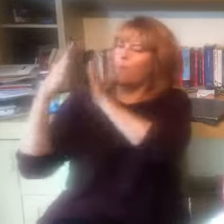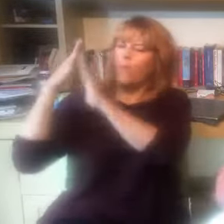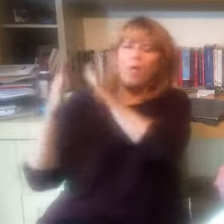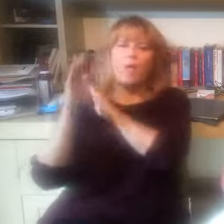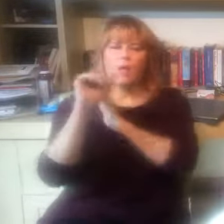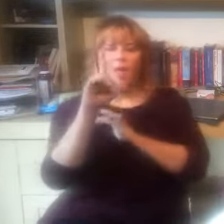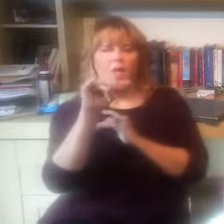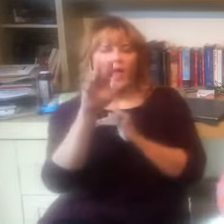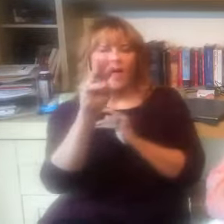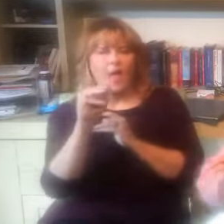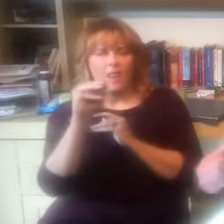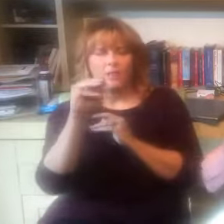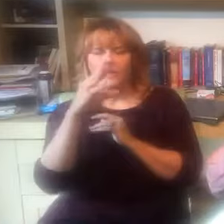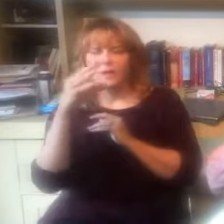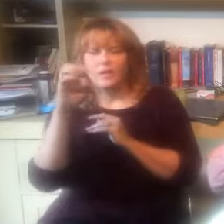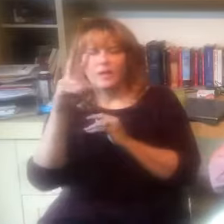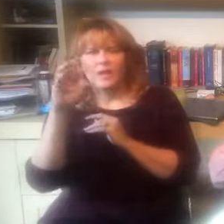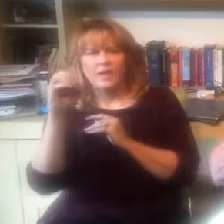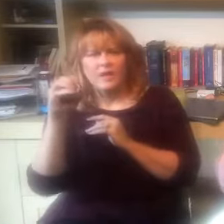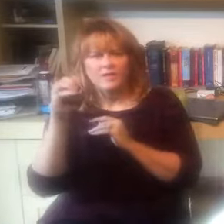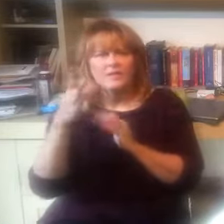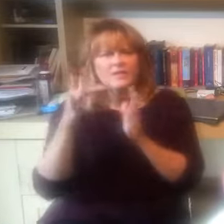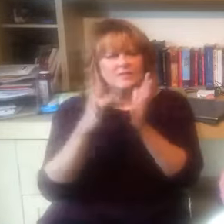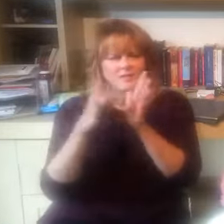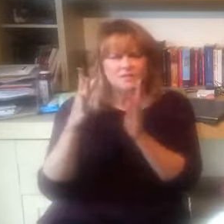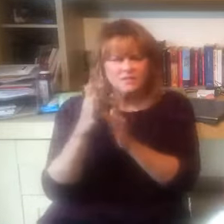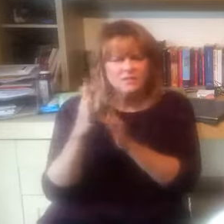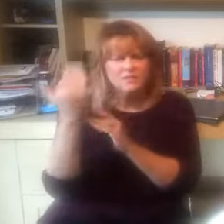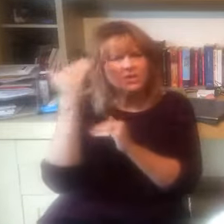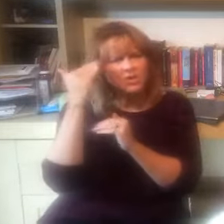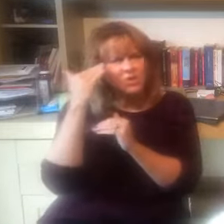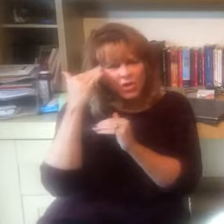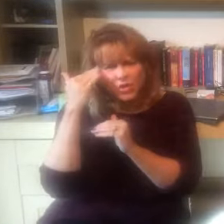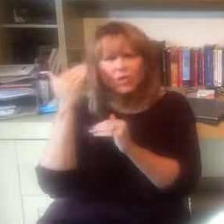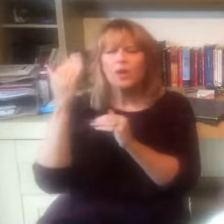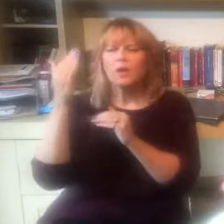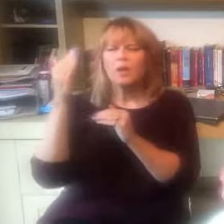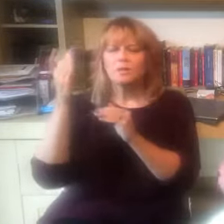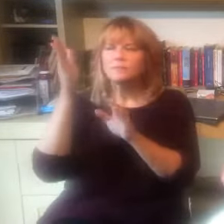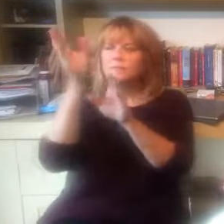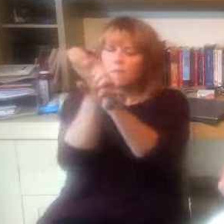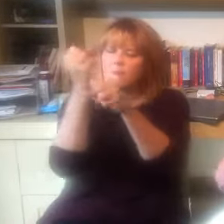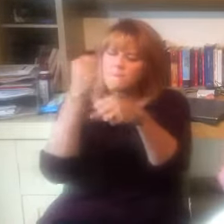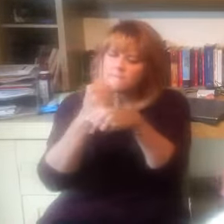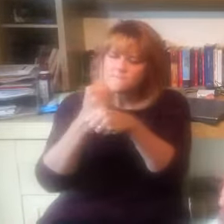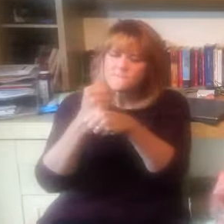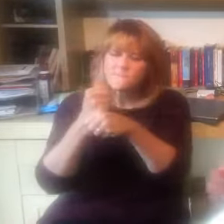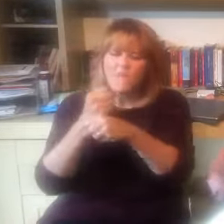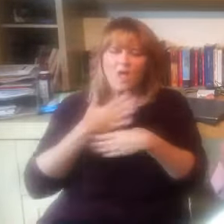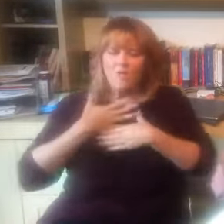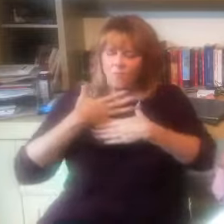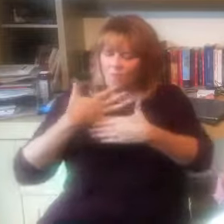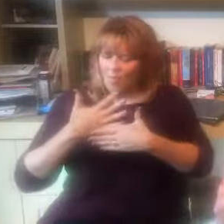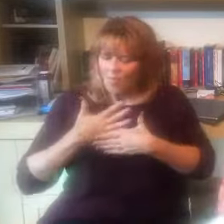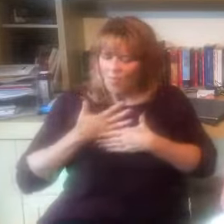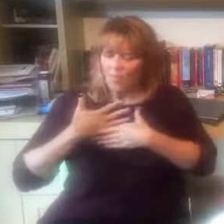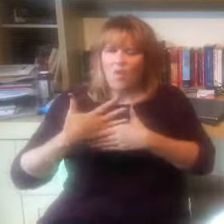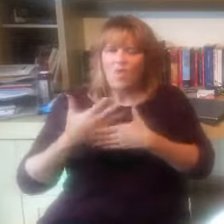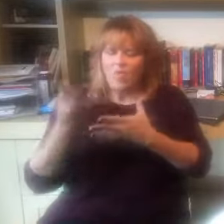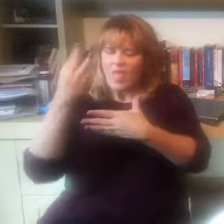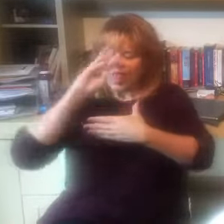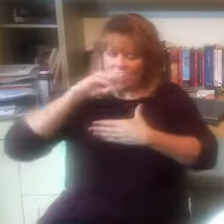He was in the image of God. Jesus knew that God had already become man when he first breathed the breath of his